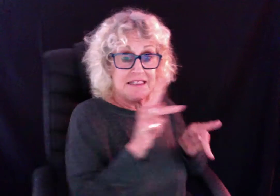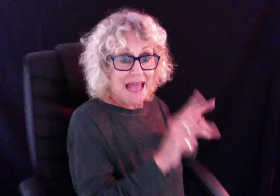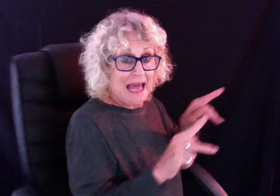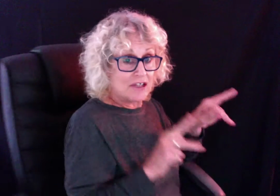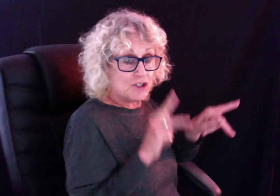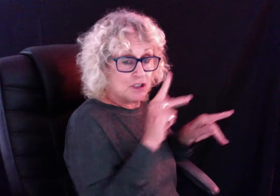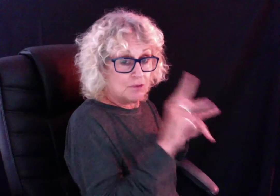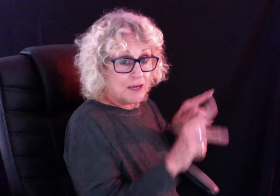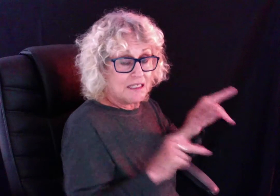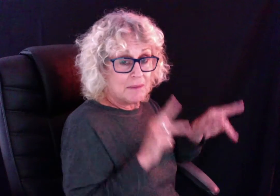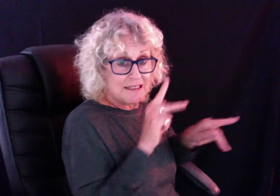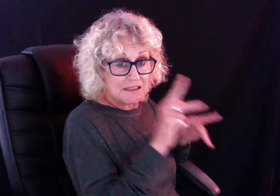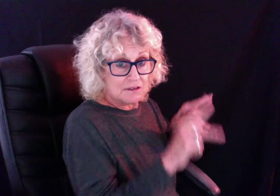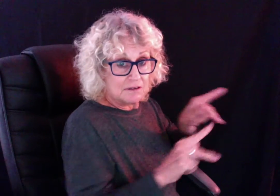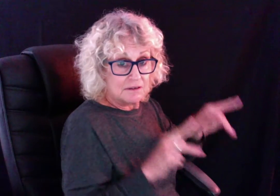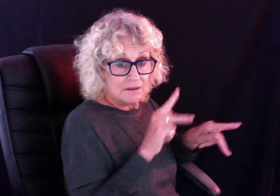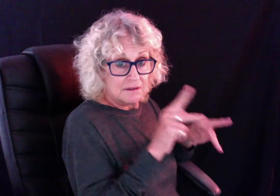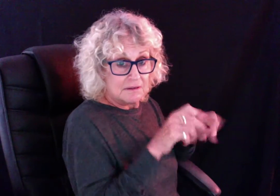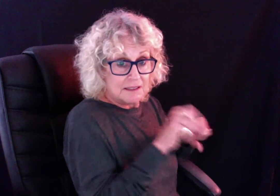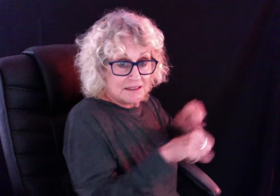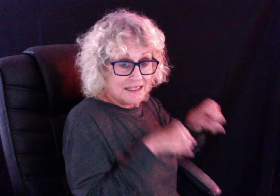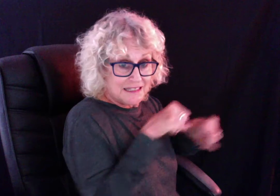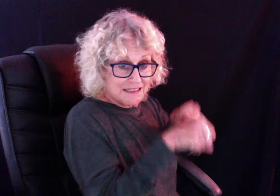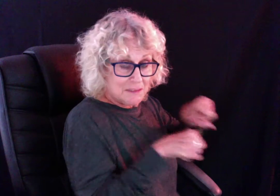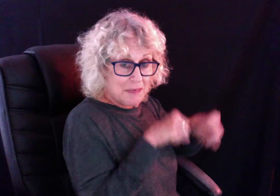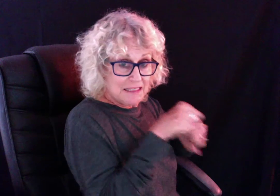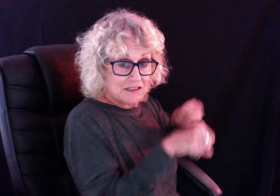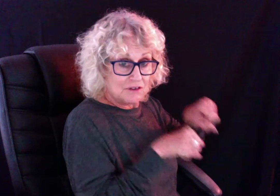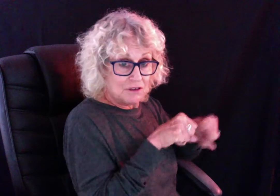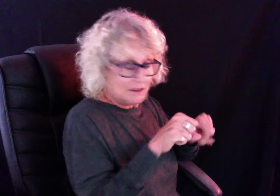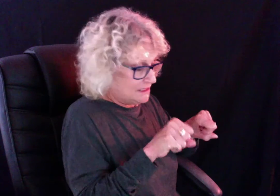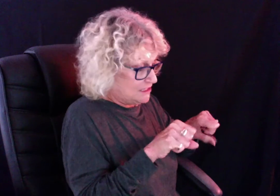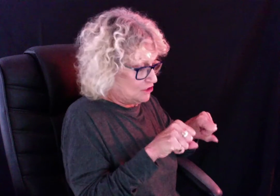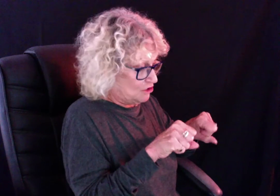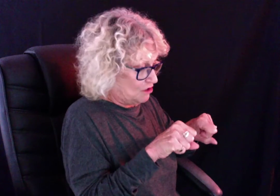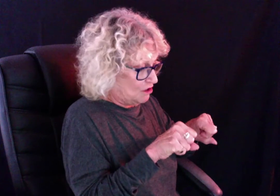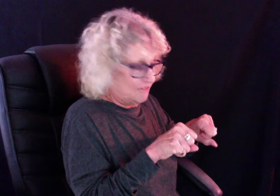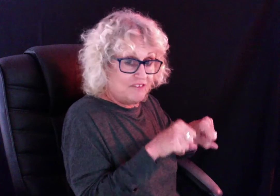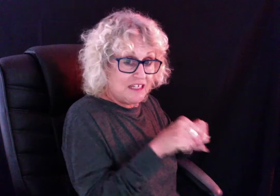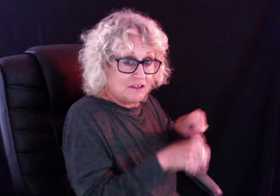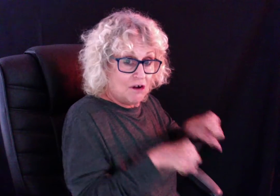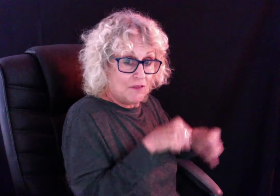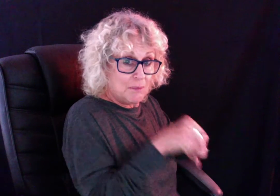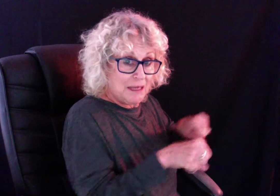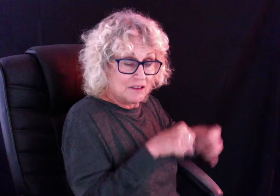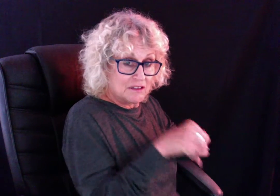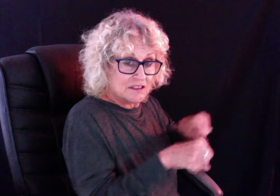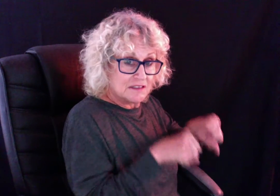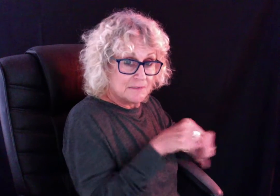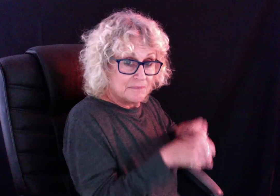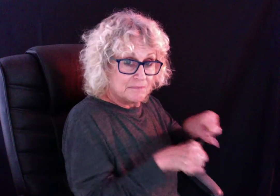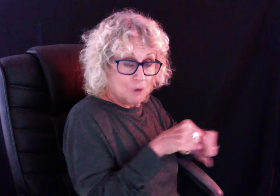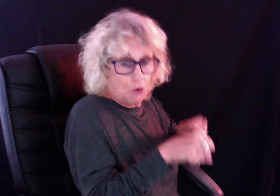the action of riding a bicycle. It's like, this is a bicycle, because these are our feet on the pedals, or